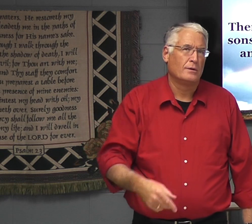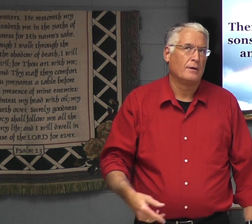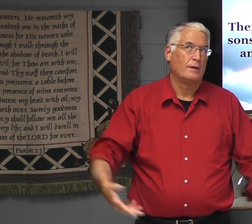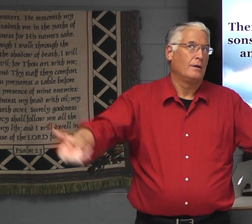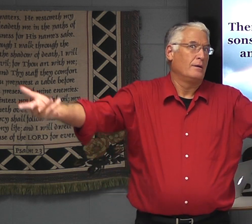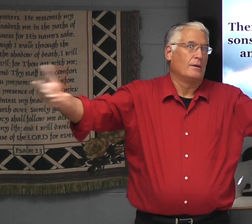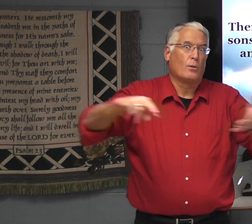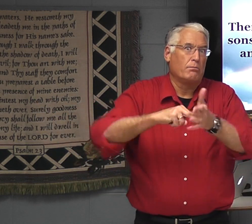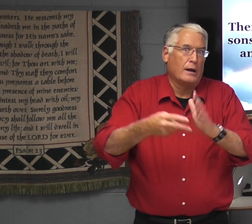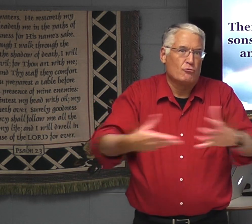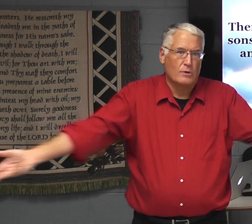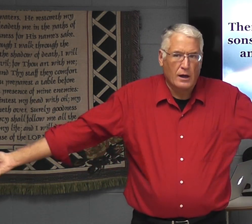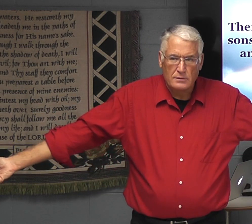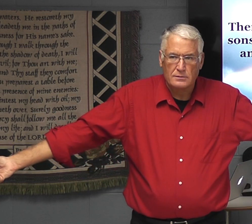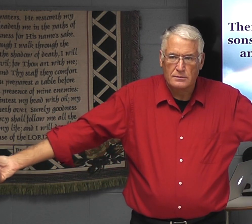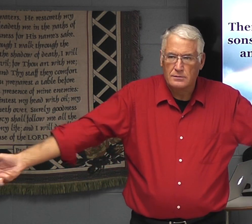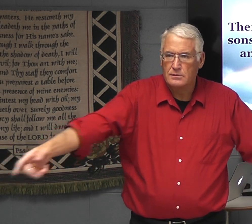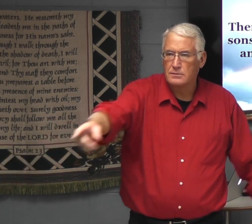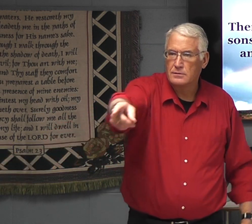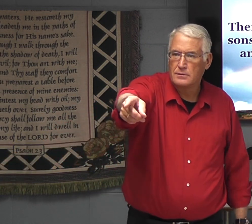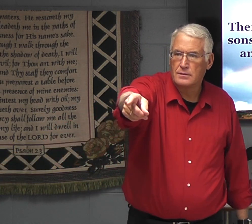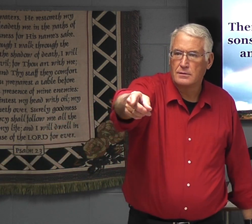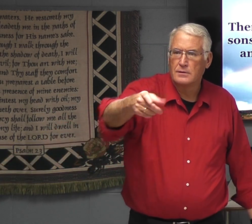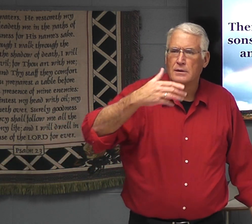Oh, I know you might think, oh, God bless you, but really, what does that mean?